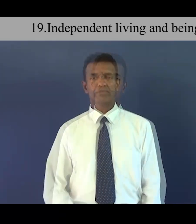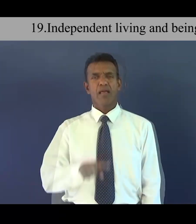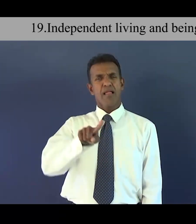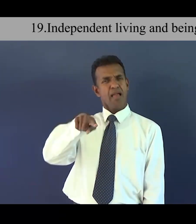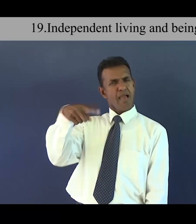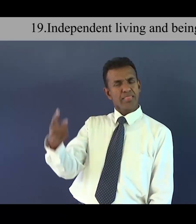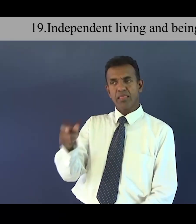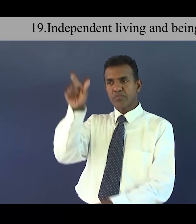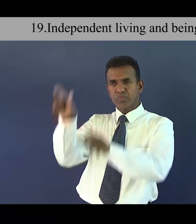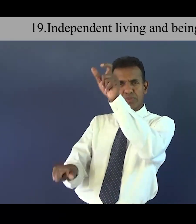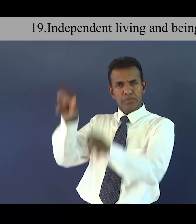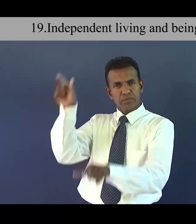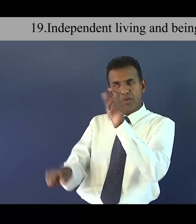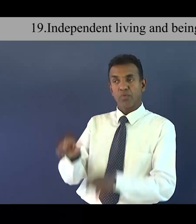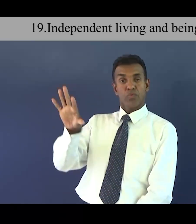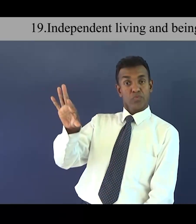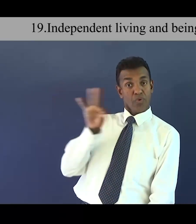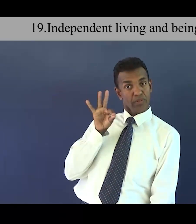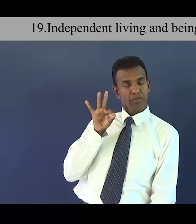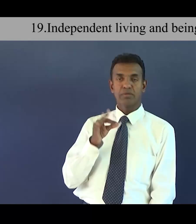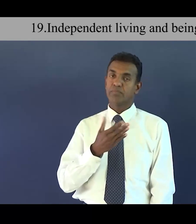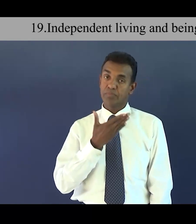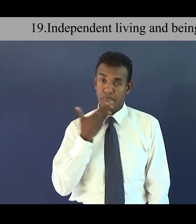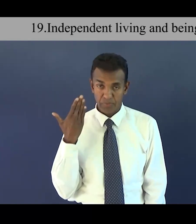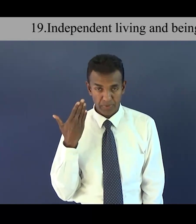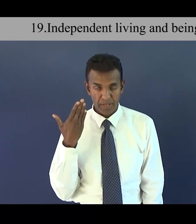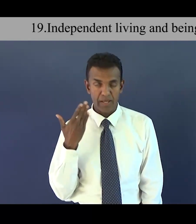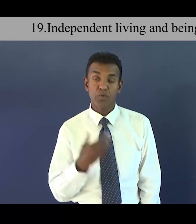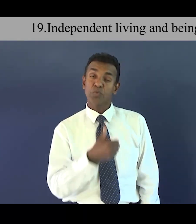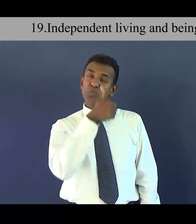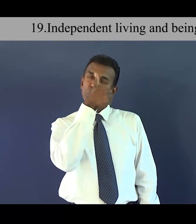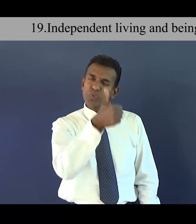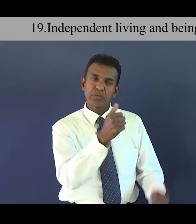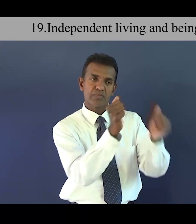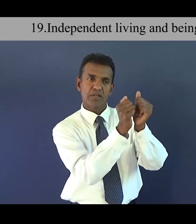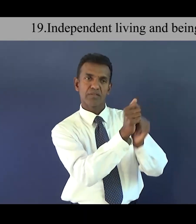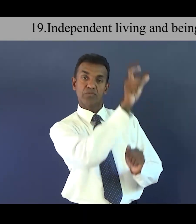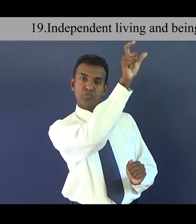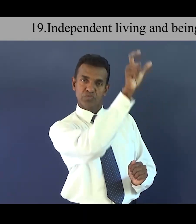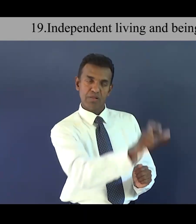choose from and get a good service. Getting about.